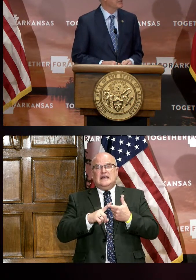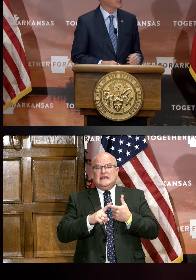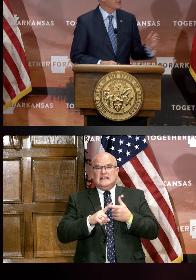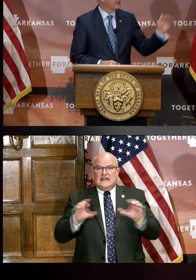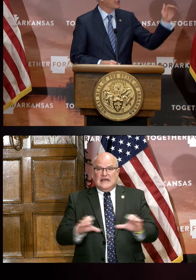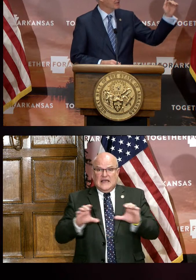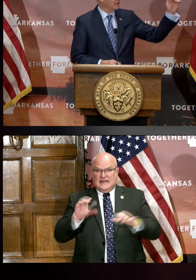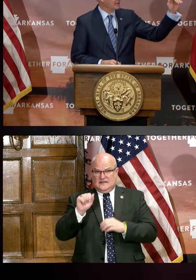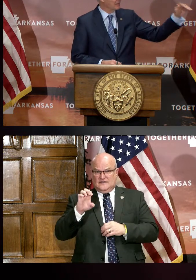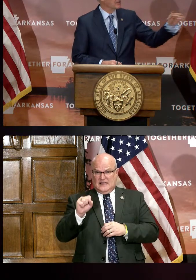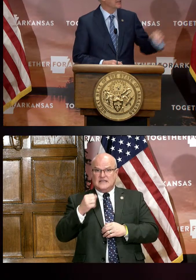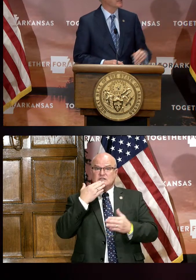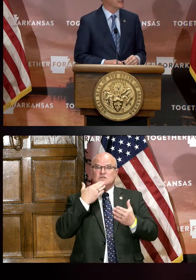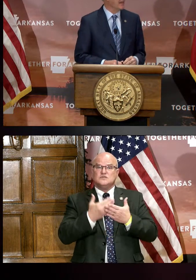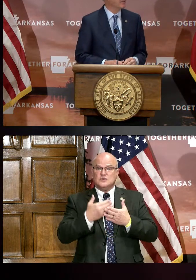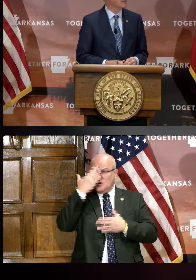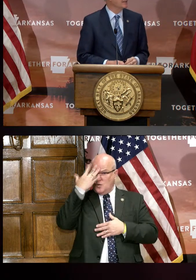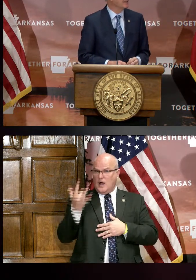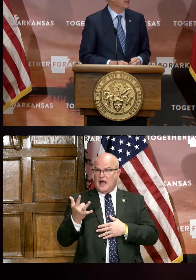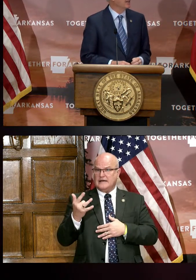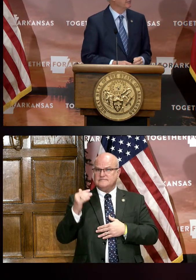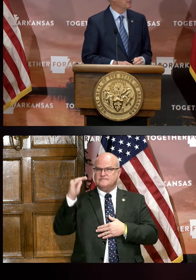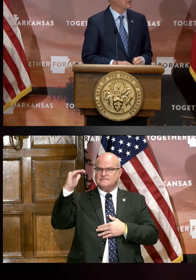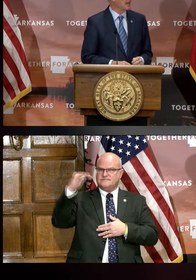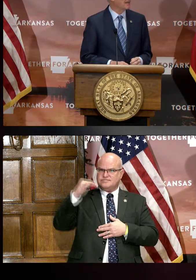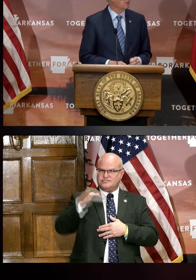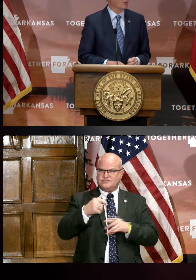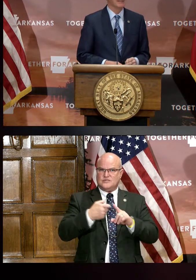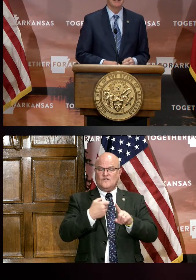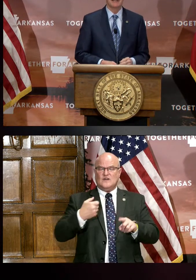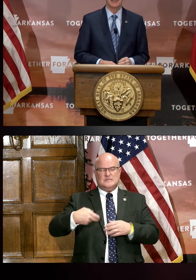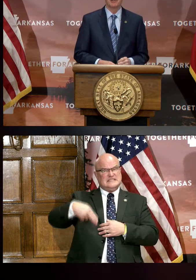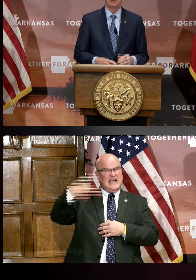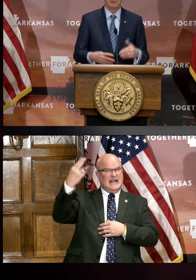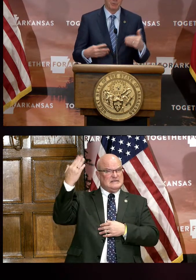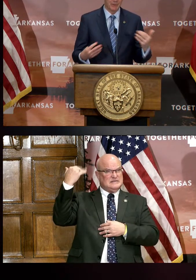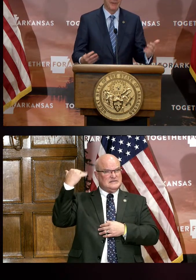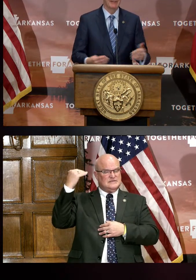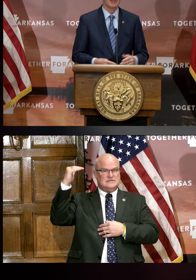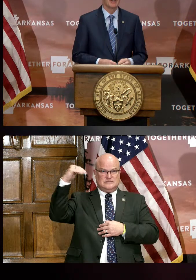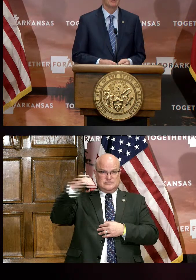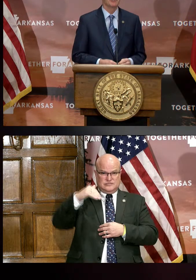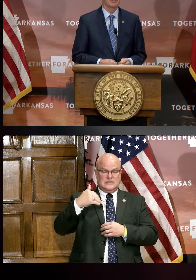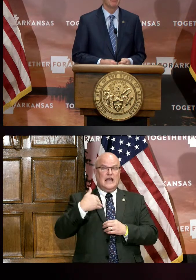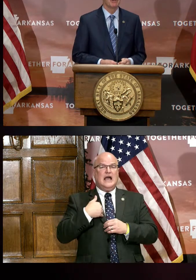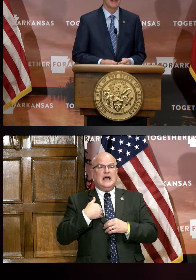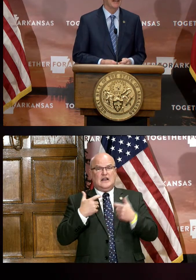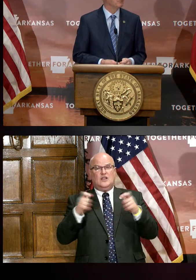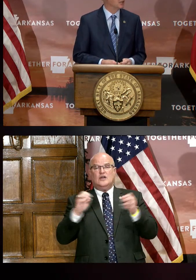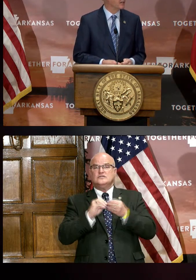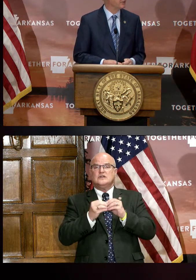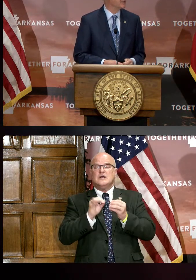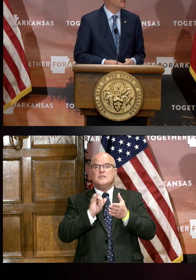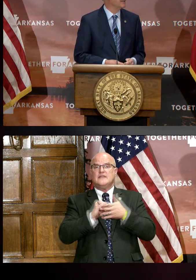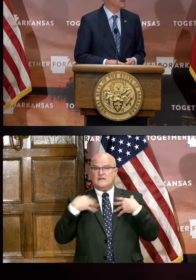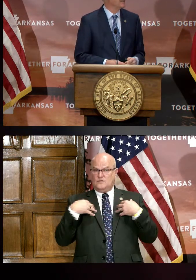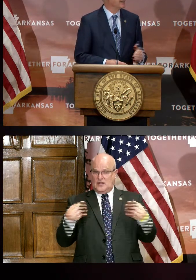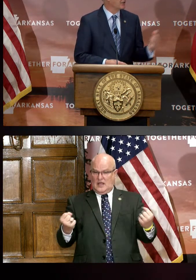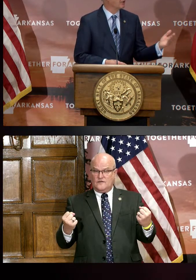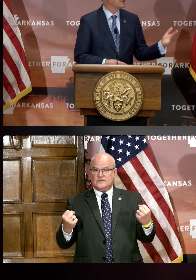active cases is good because it is down from its high point, and so we've had a larger number that have